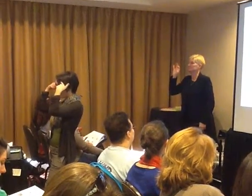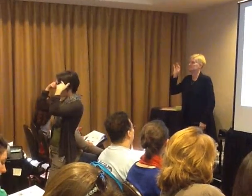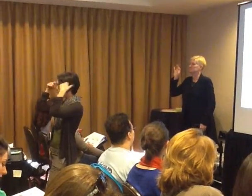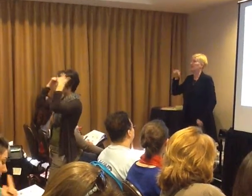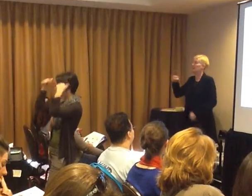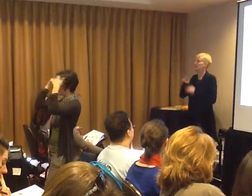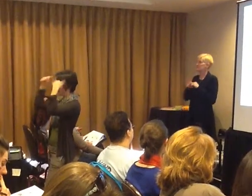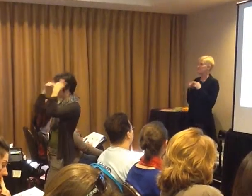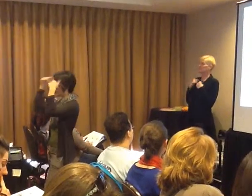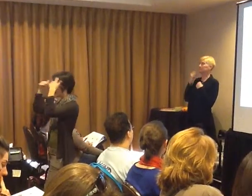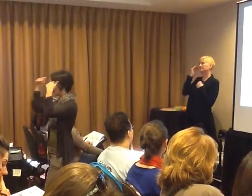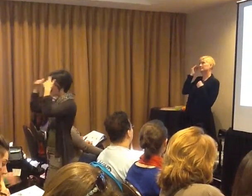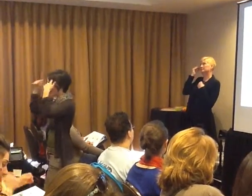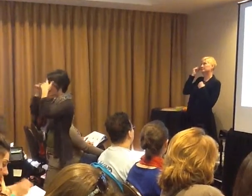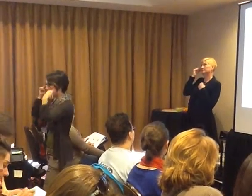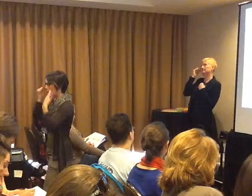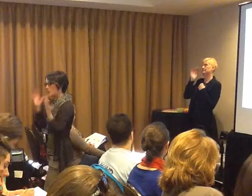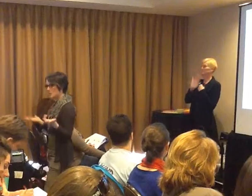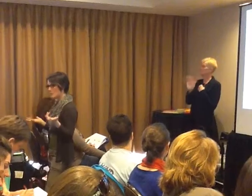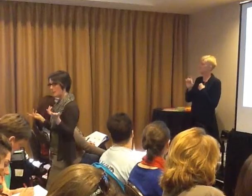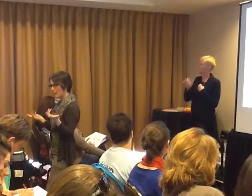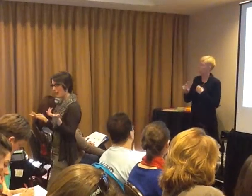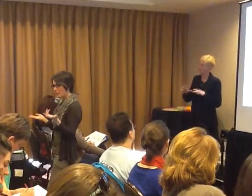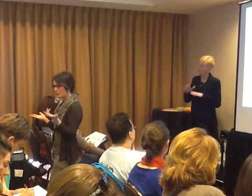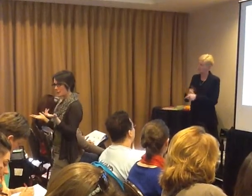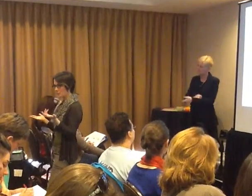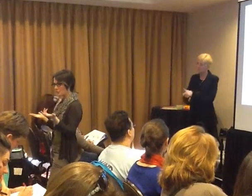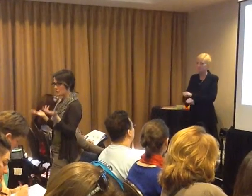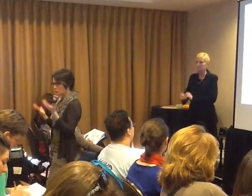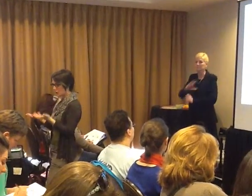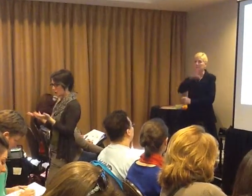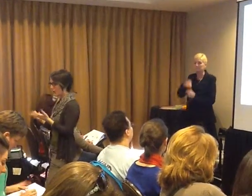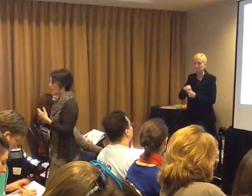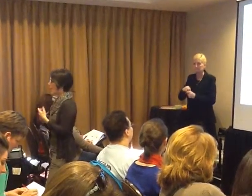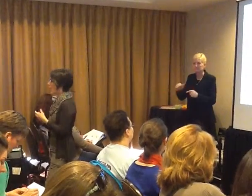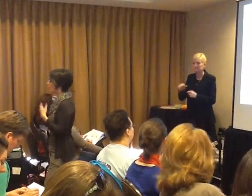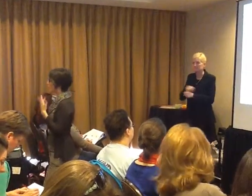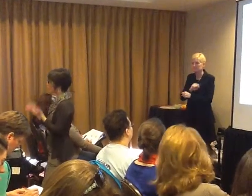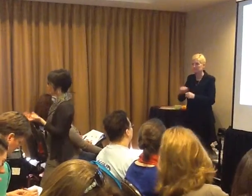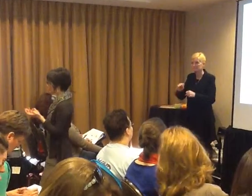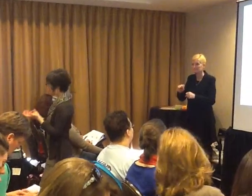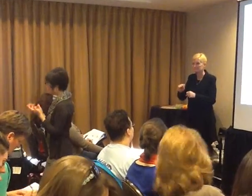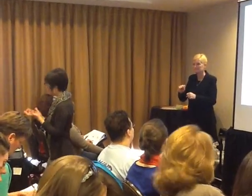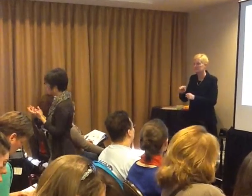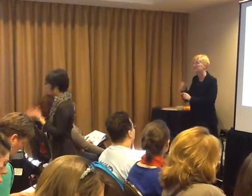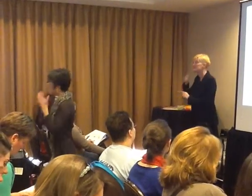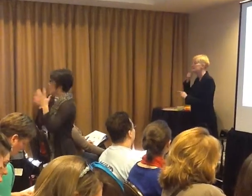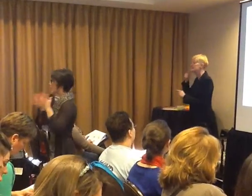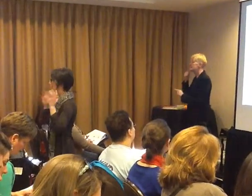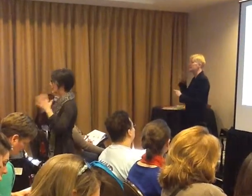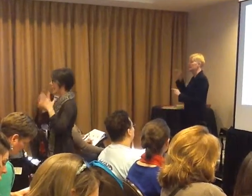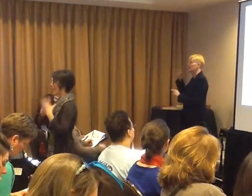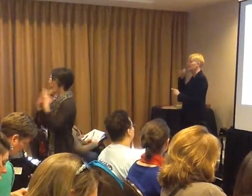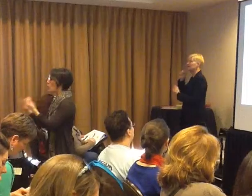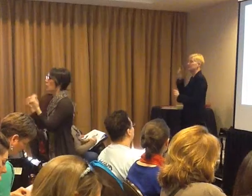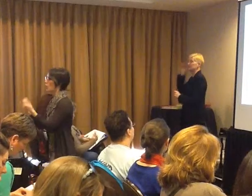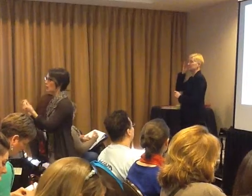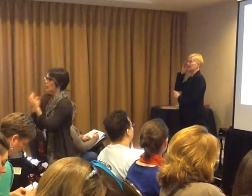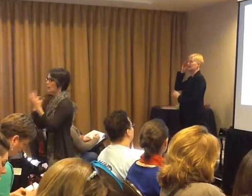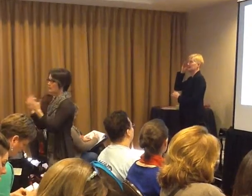your mind think about it again and again and again, which is something that a lot of hearing people do. But for our deaf and hard of hearing students, they need